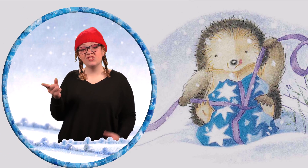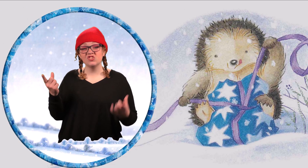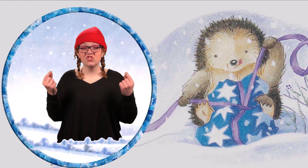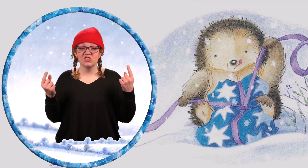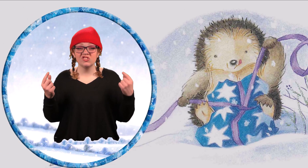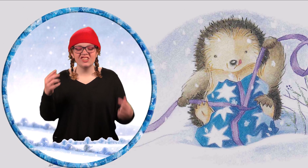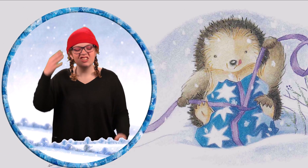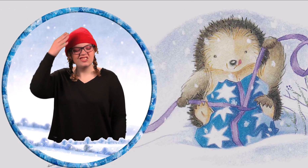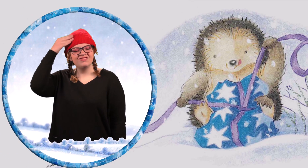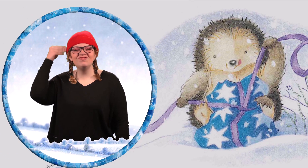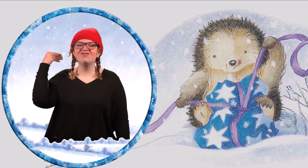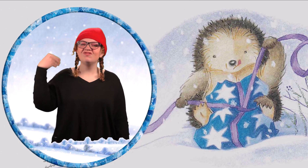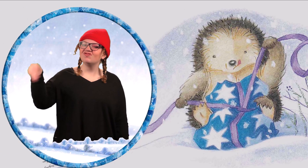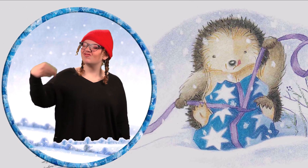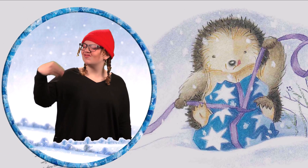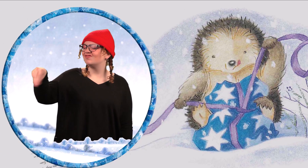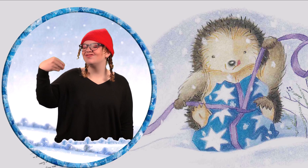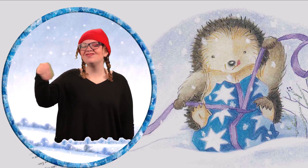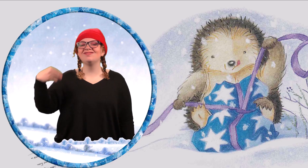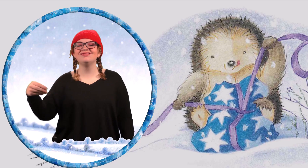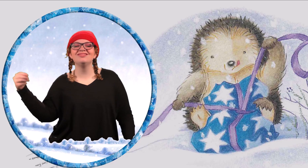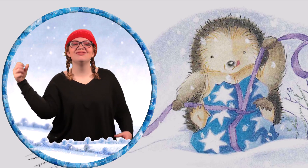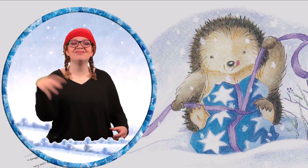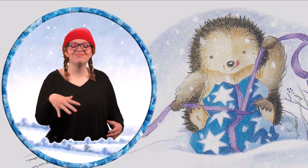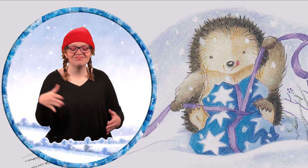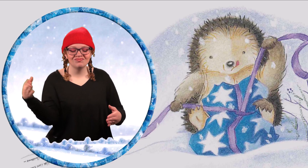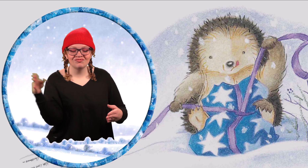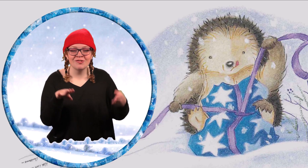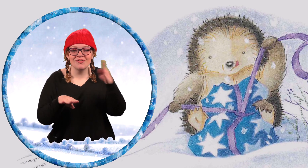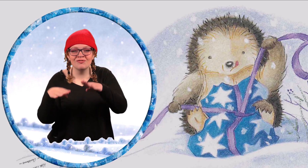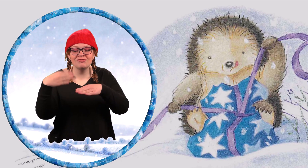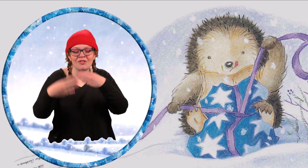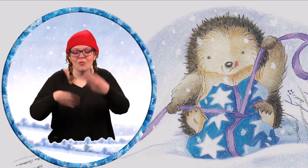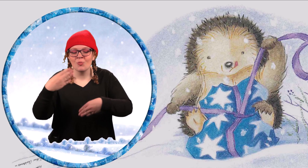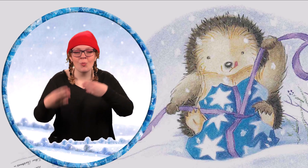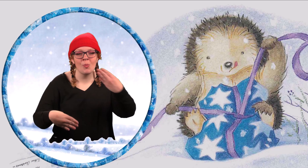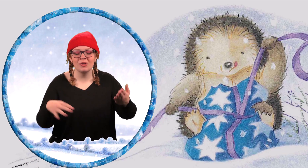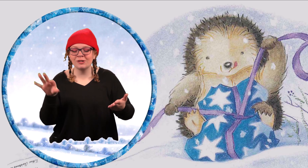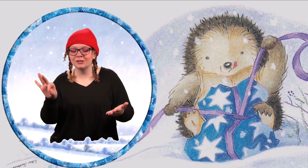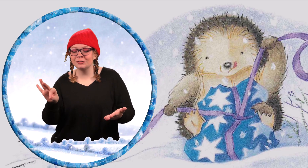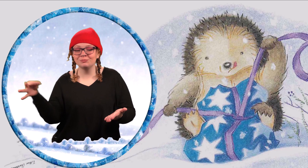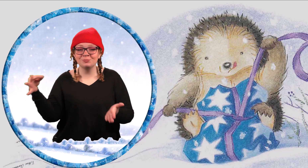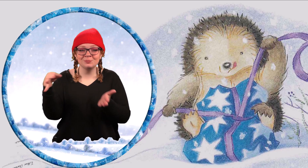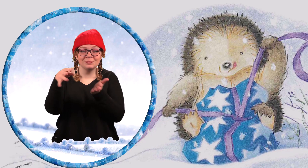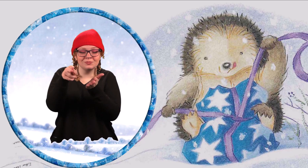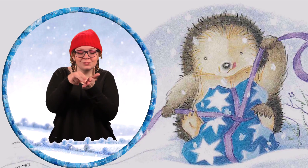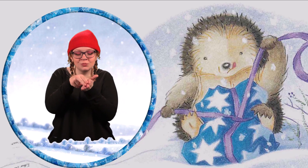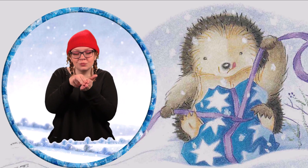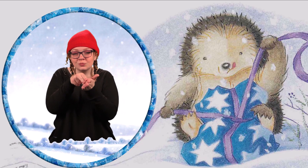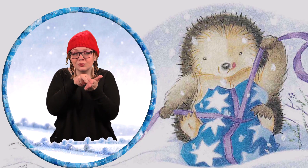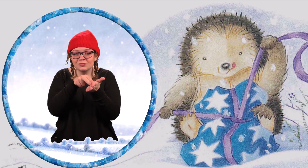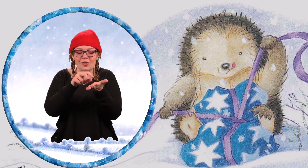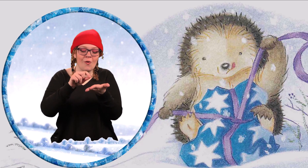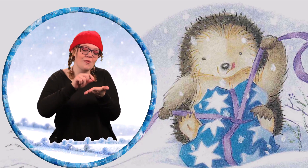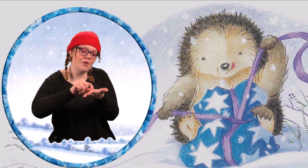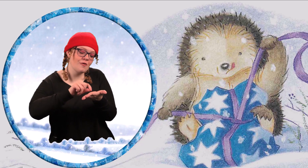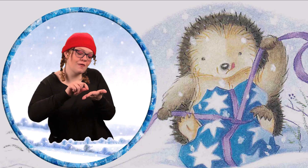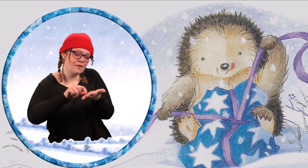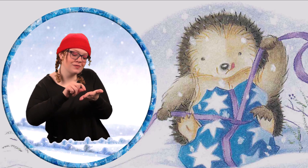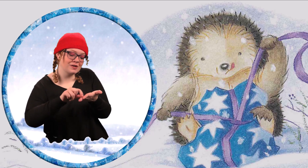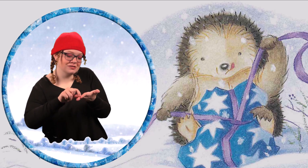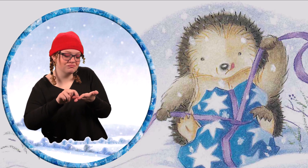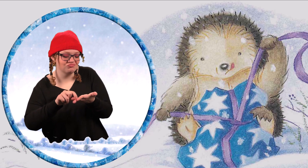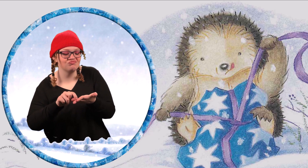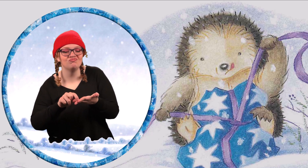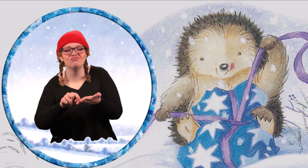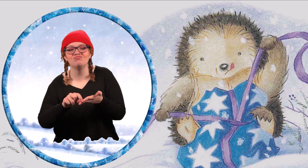He gave the hat a shake and wrapped it up again. He ripped a piece off the label